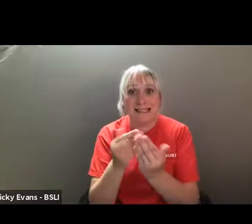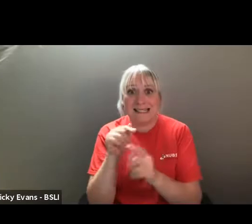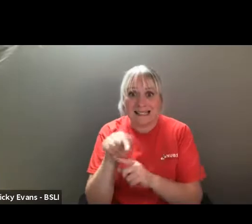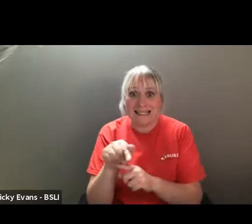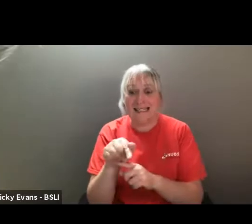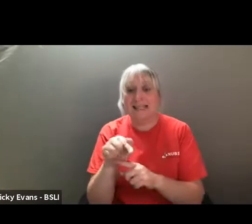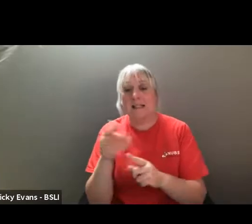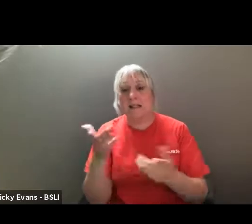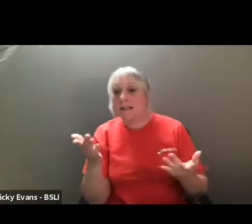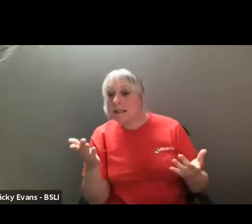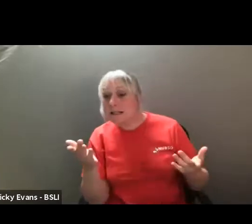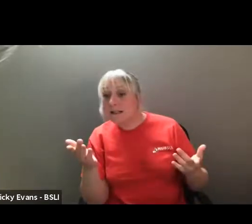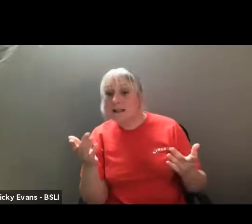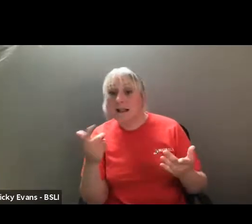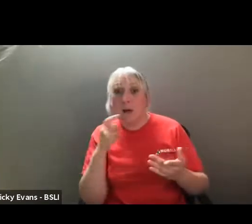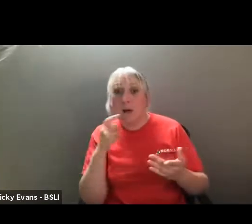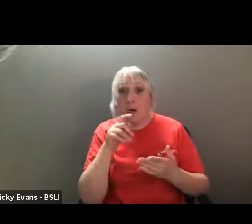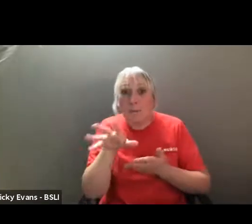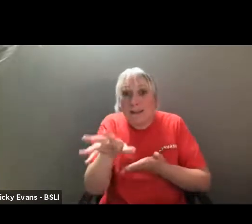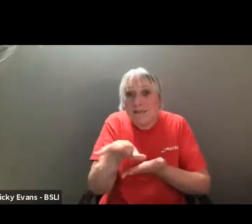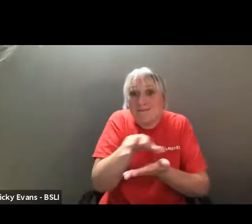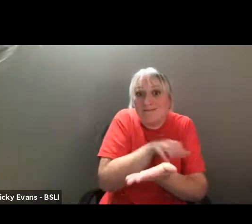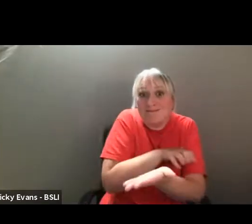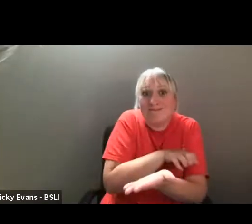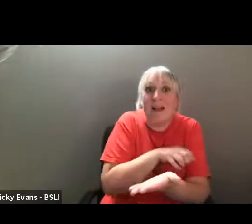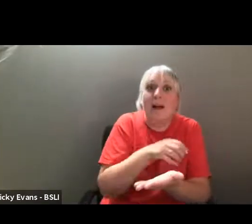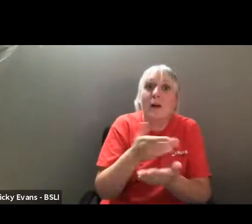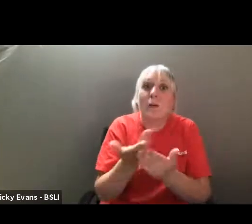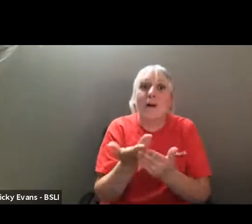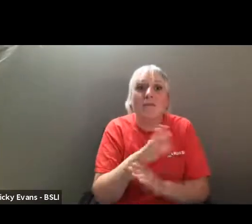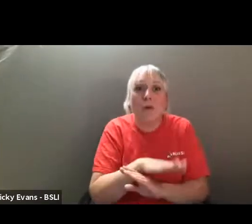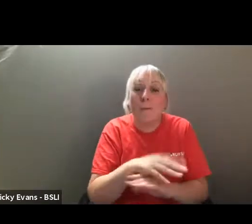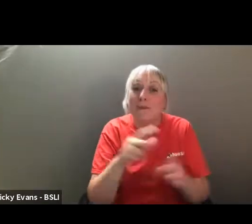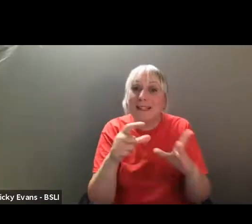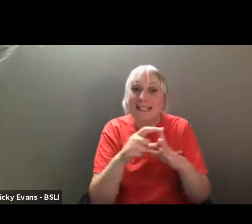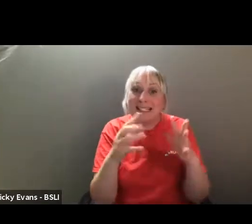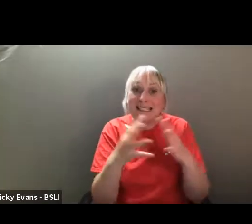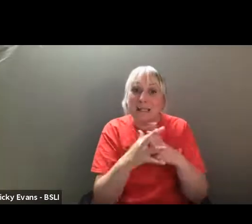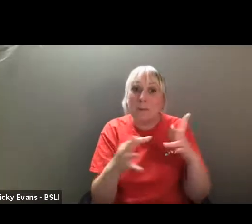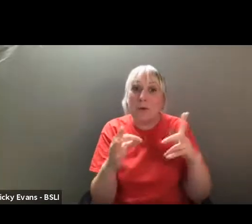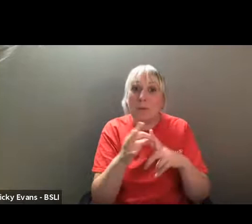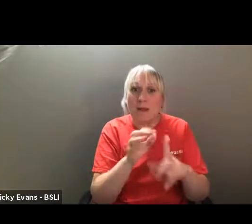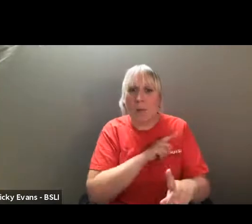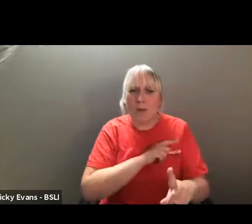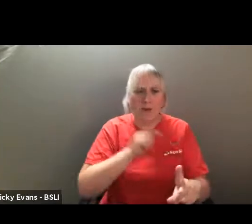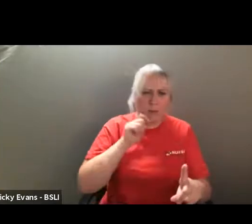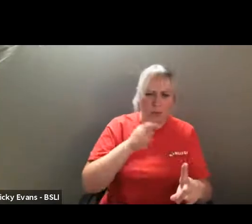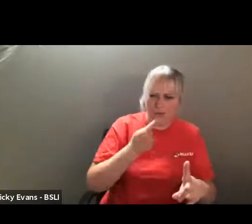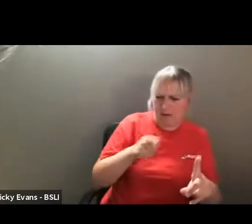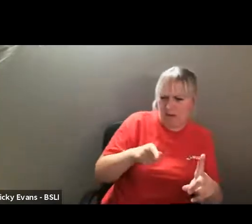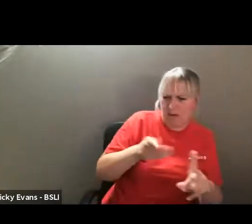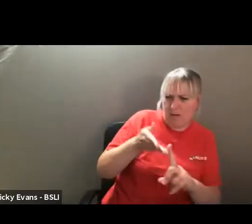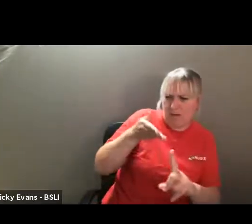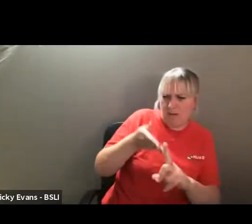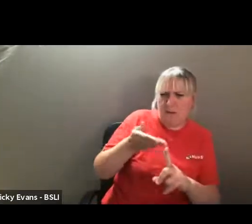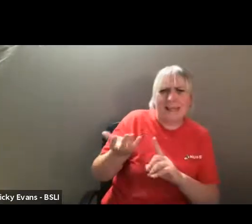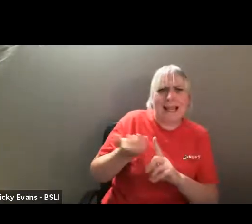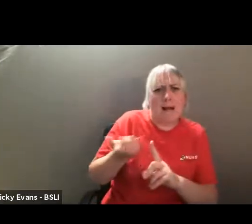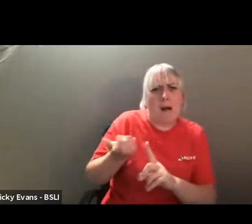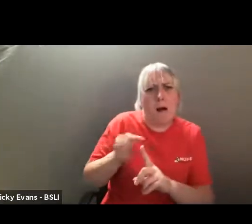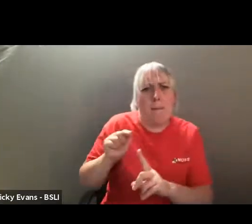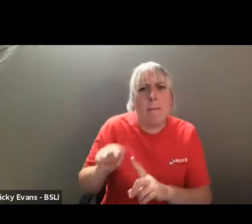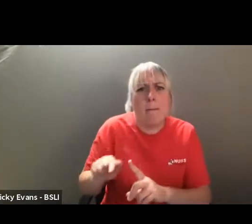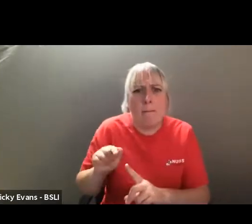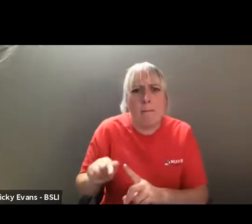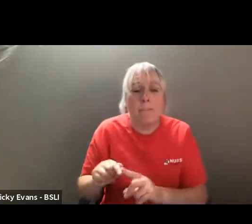back either by the DWP as income, or it could also